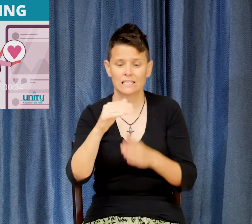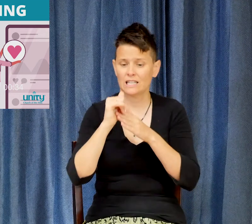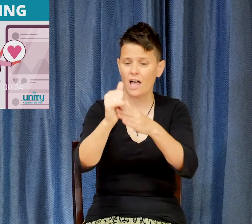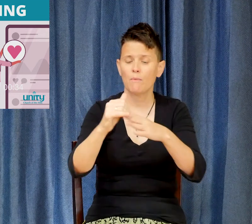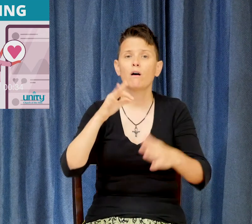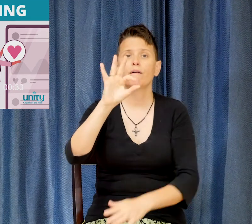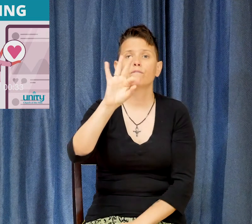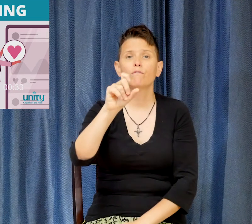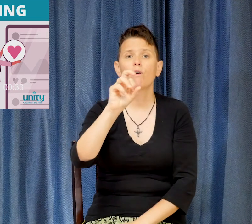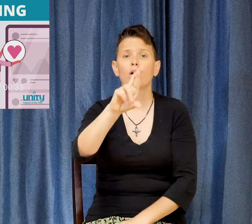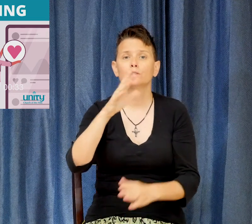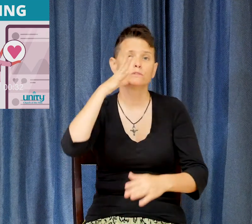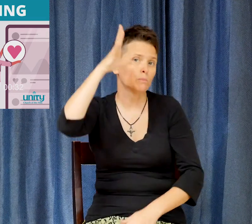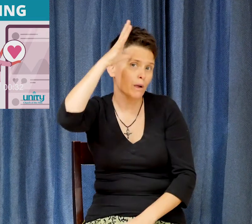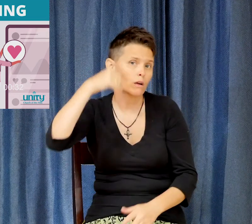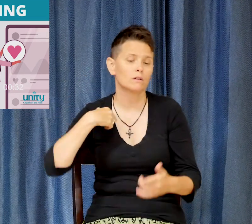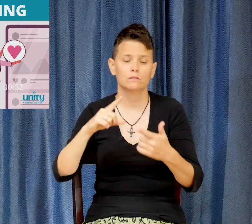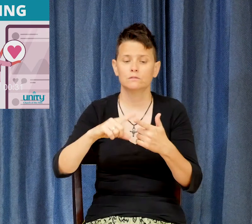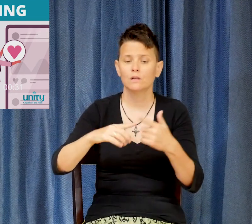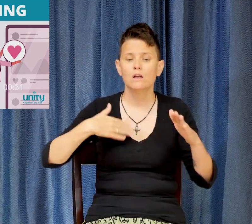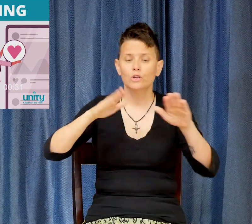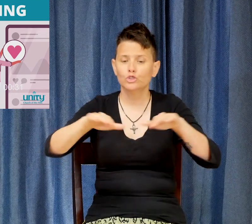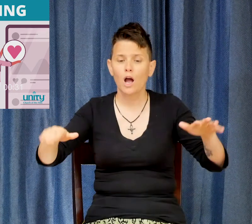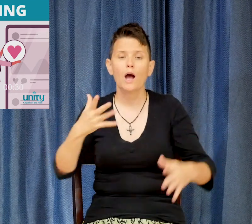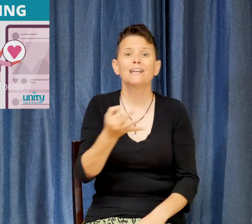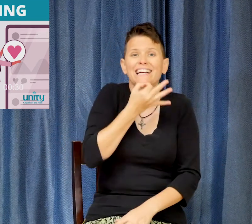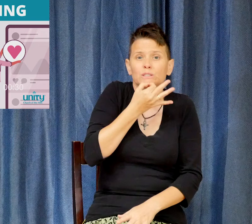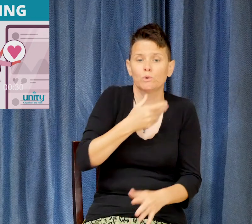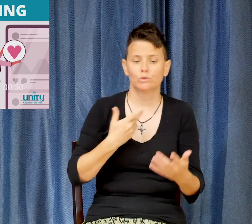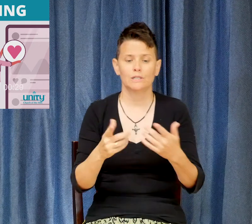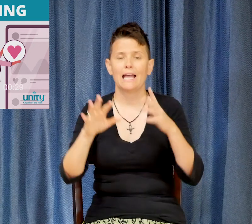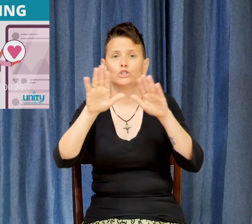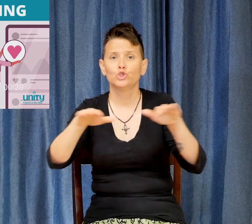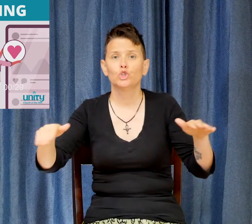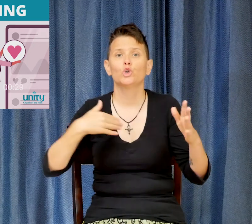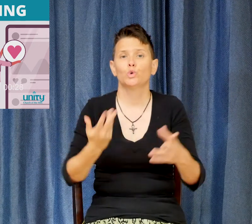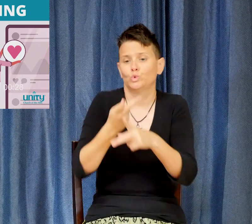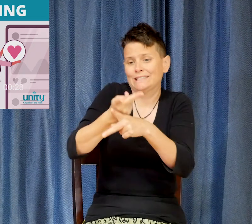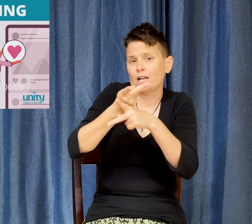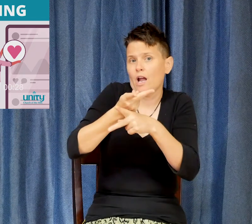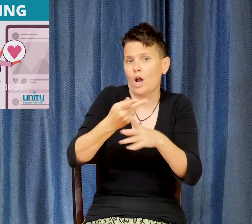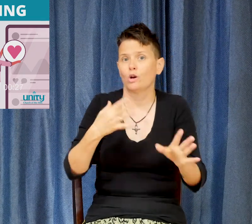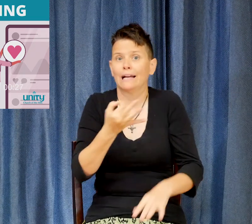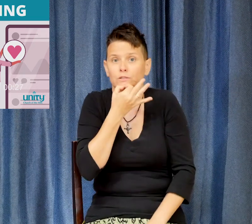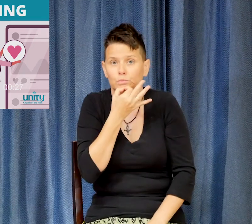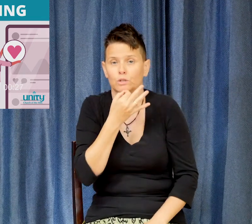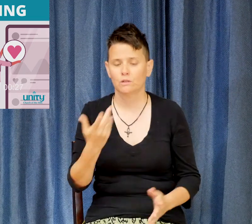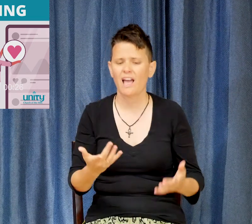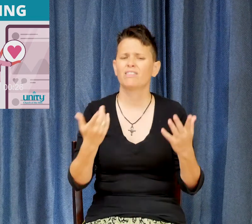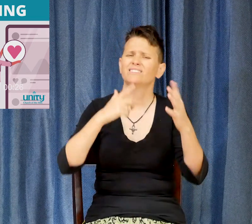parents, child development experts, child welfare advocates, and a board that is made up of passionate and diverse community